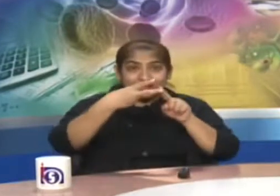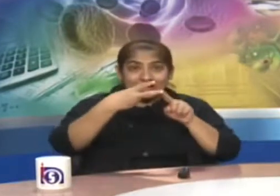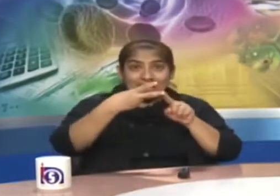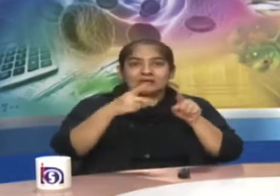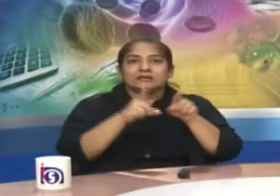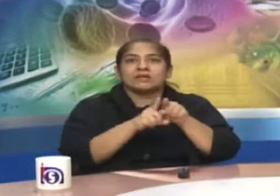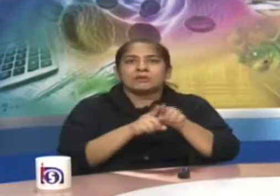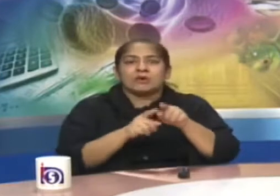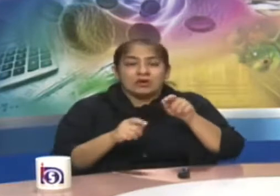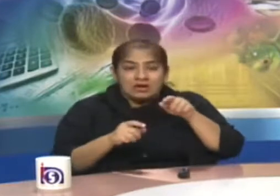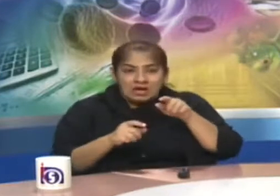The second